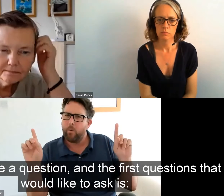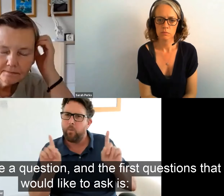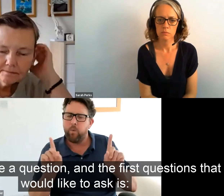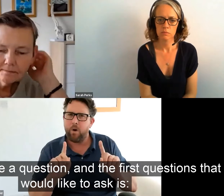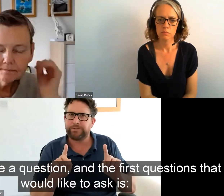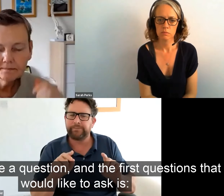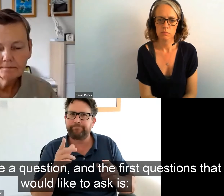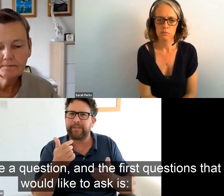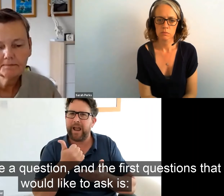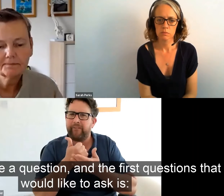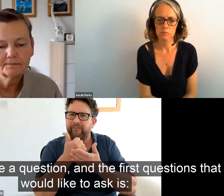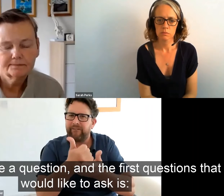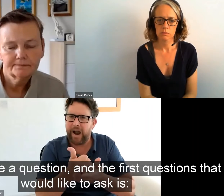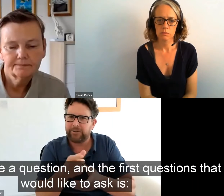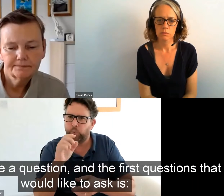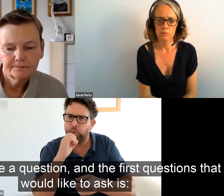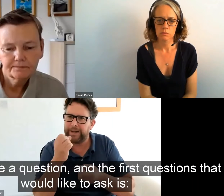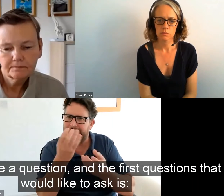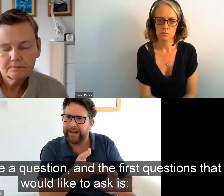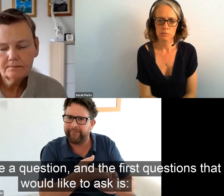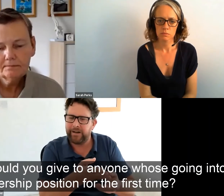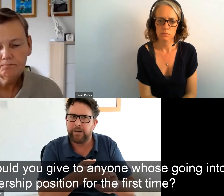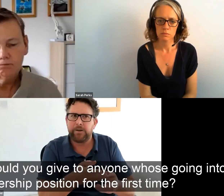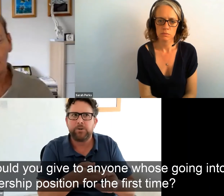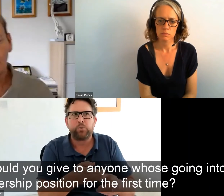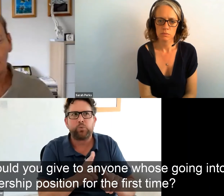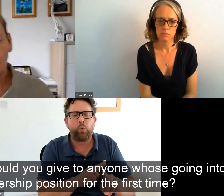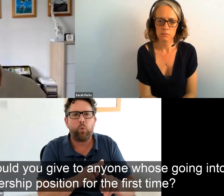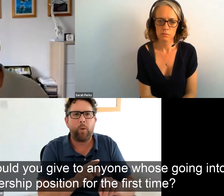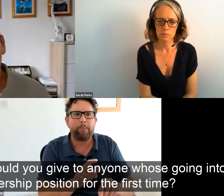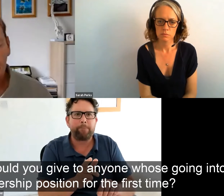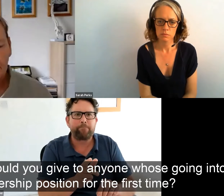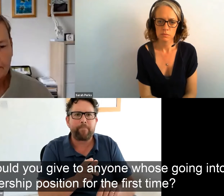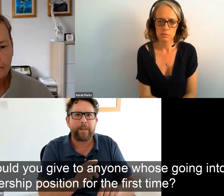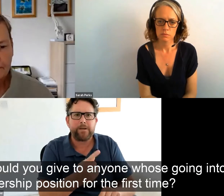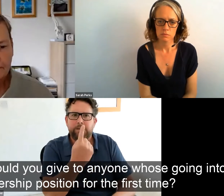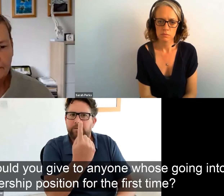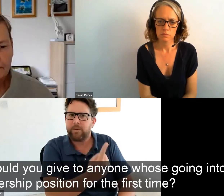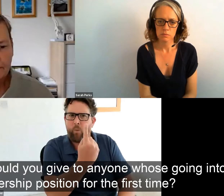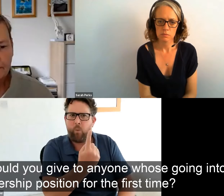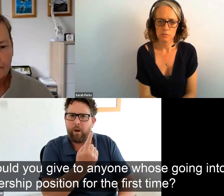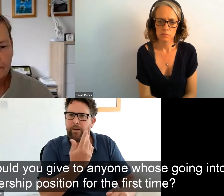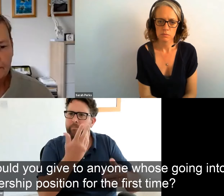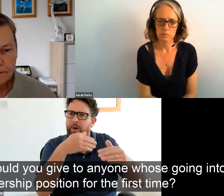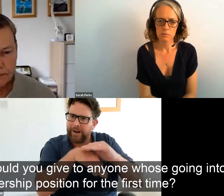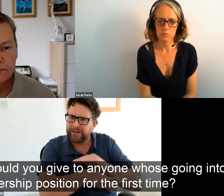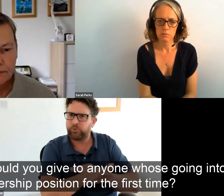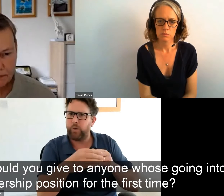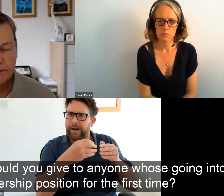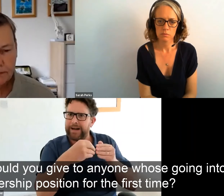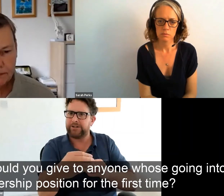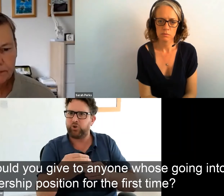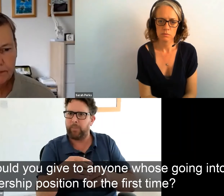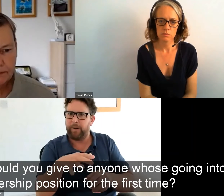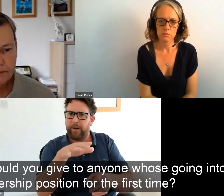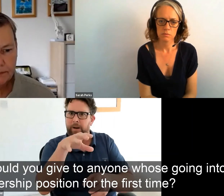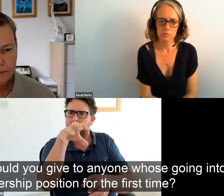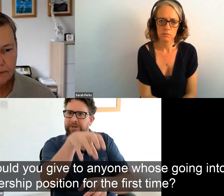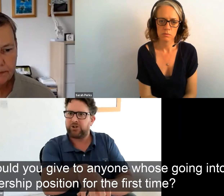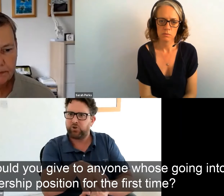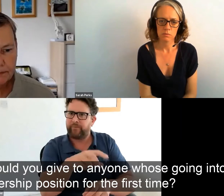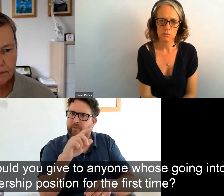first question that I would like to ask is, what advice would you give to